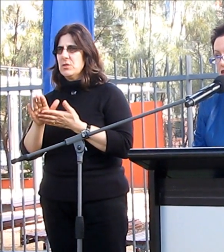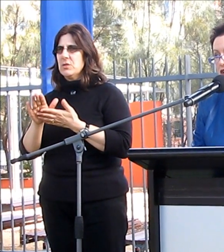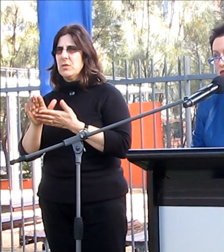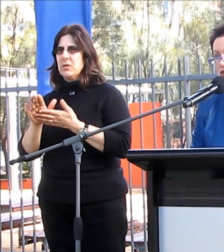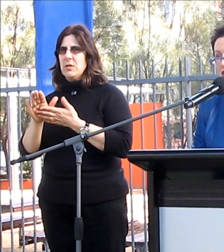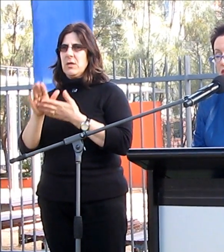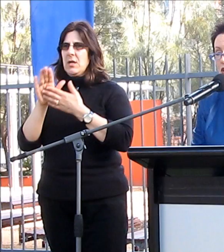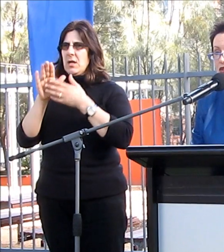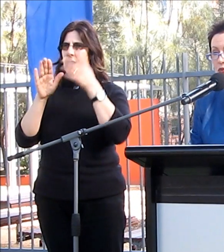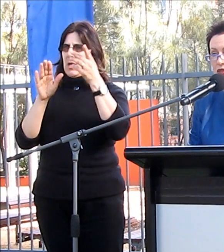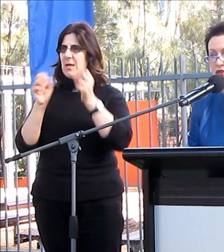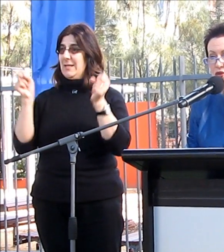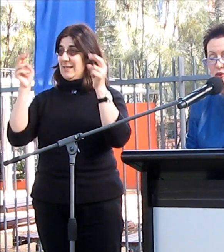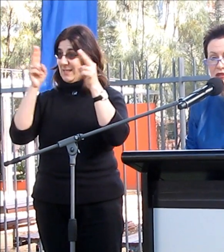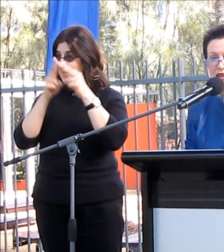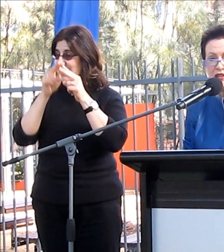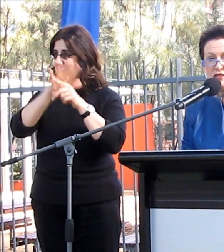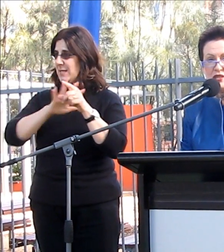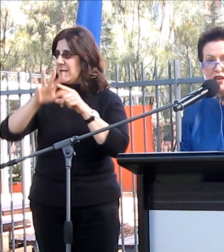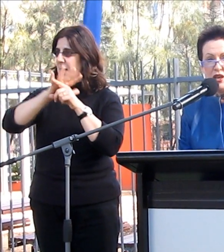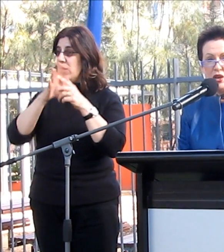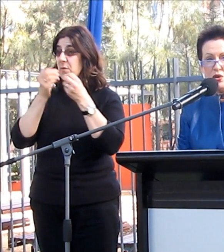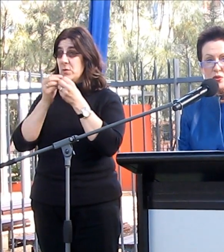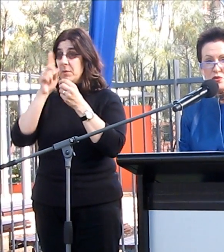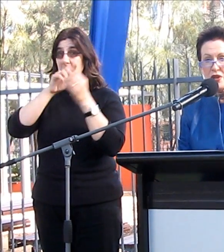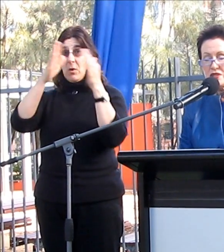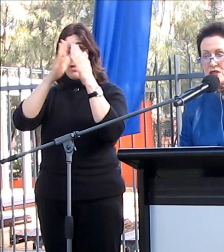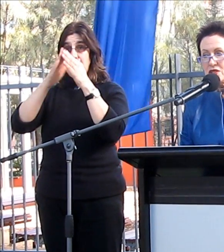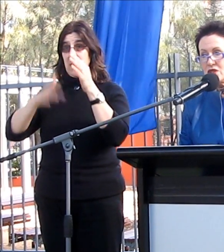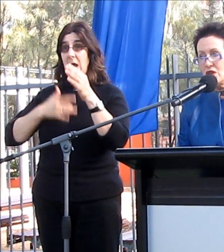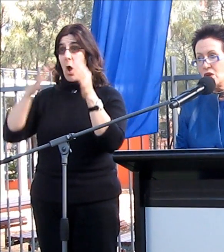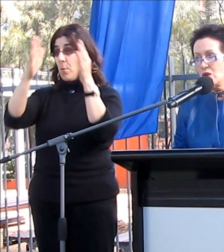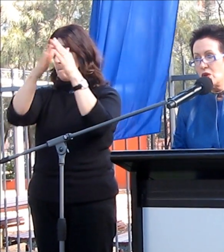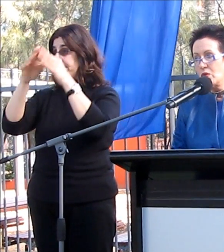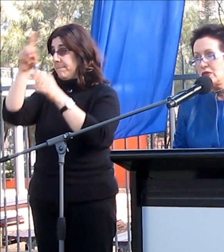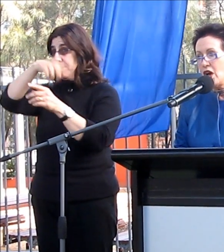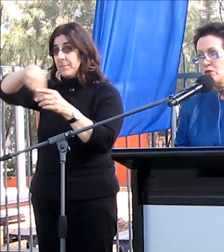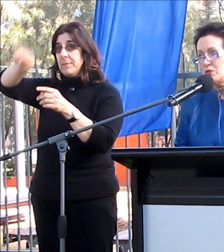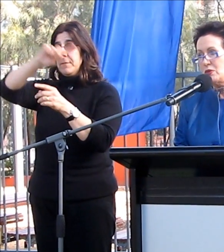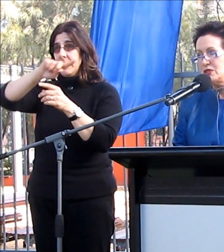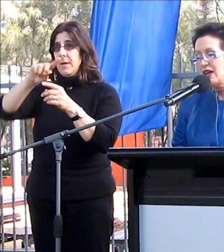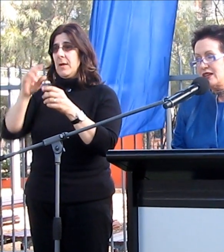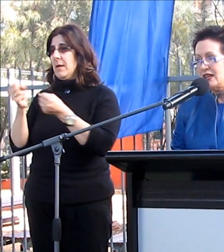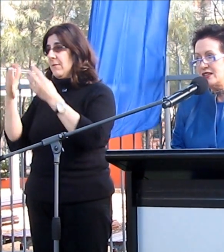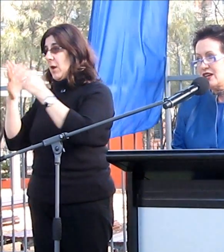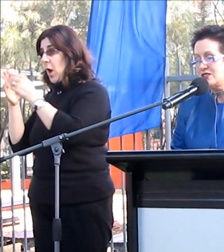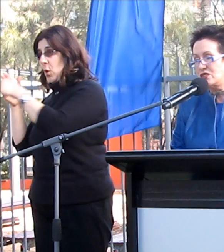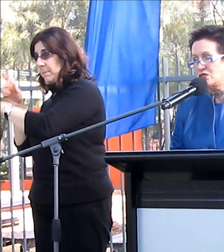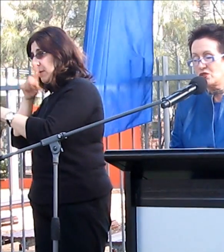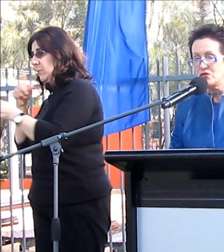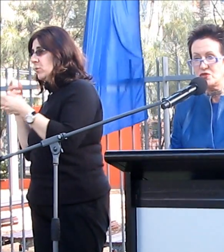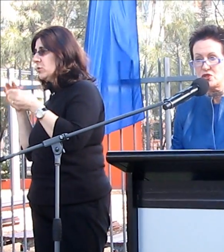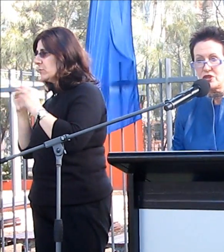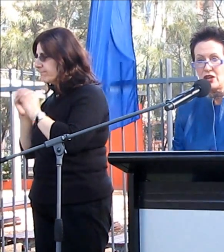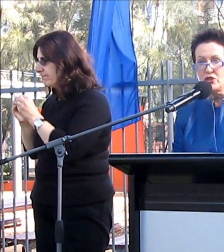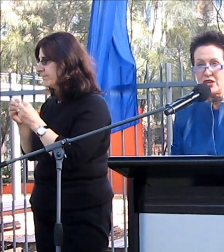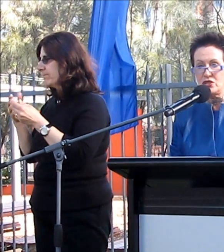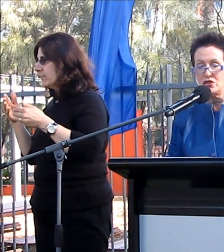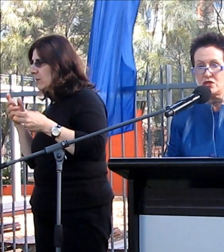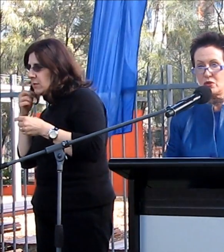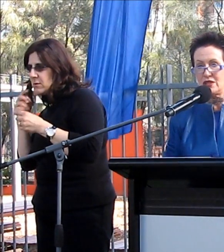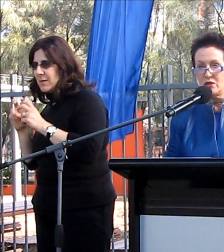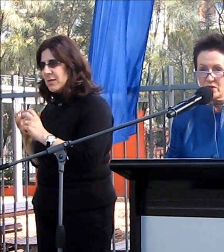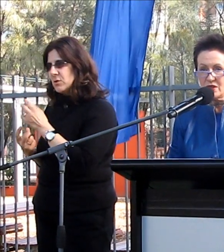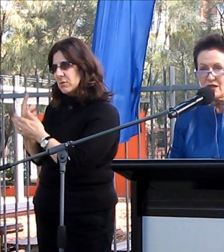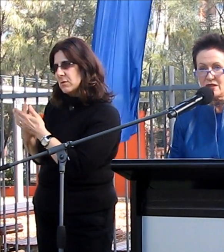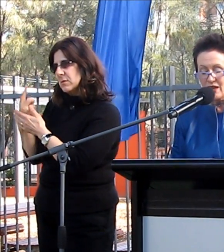space liaison officer, and he works with you, with tenants, with residents, with the homeless people down here, just to sort out all the